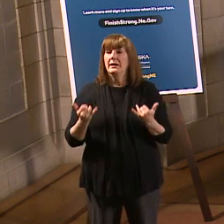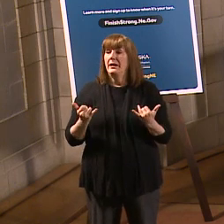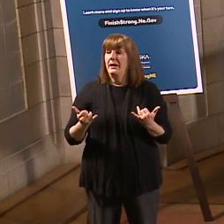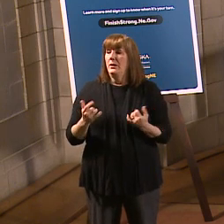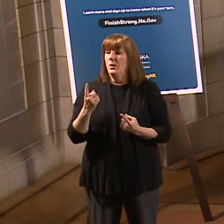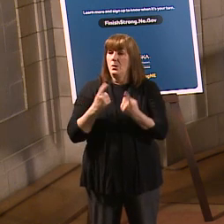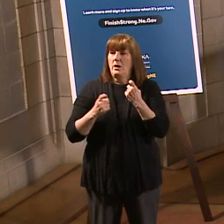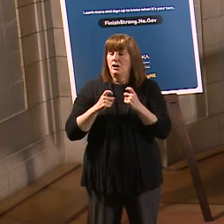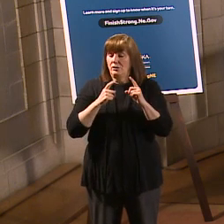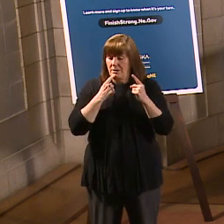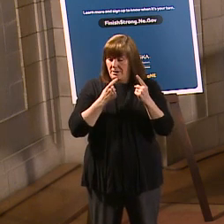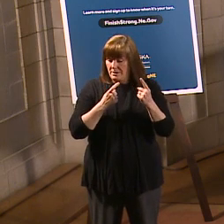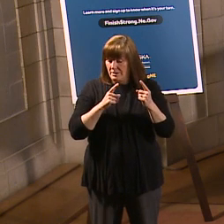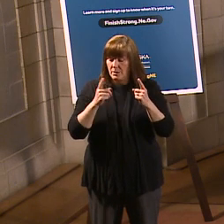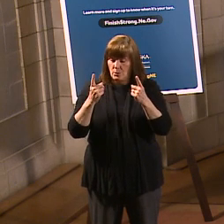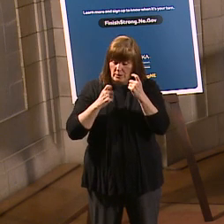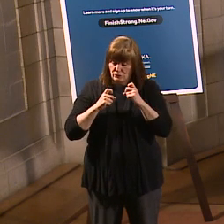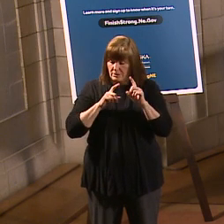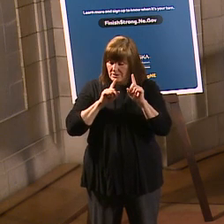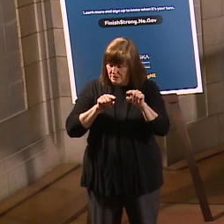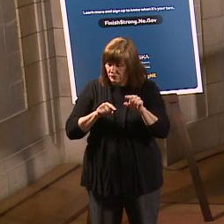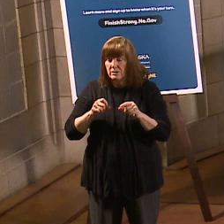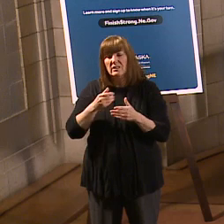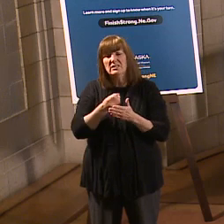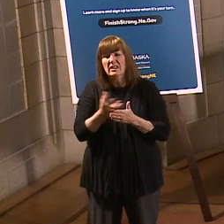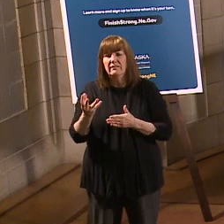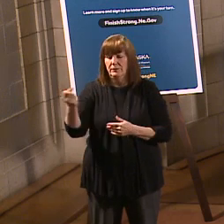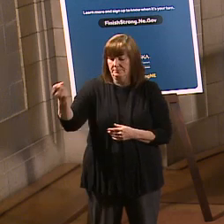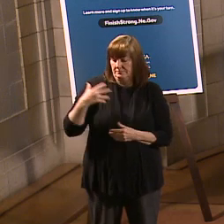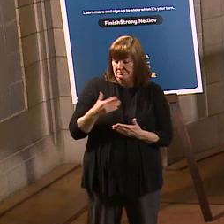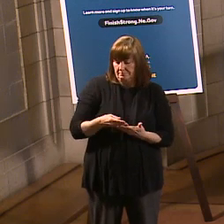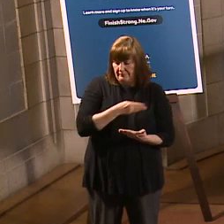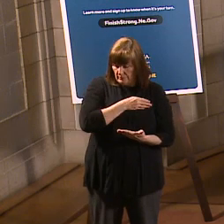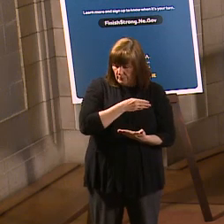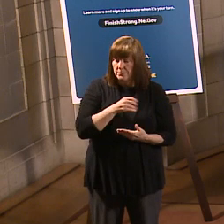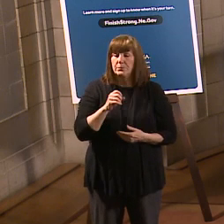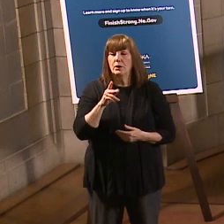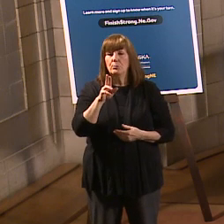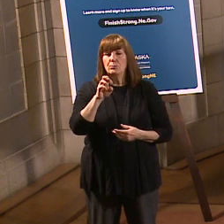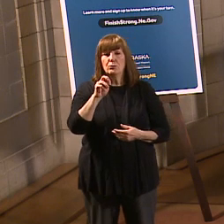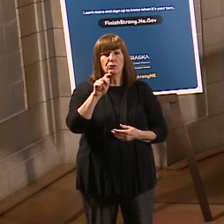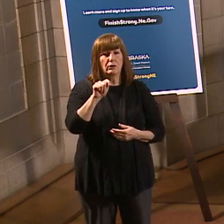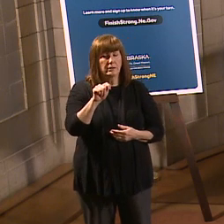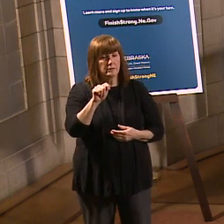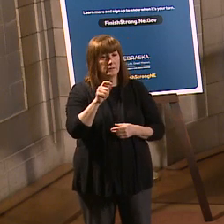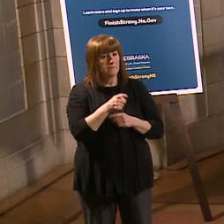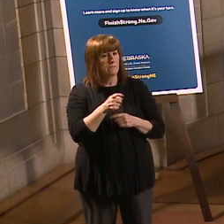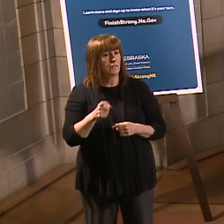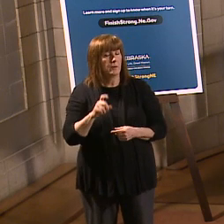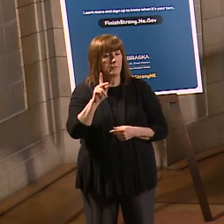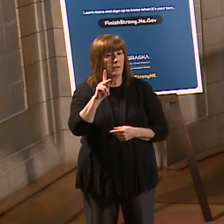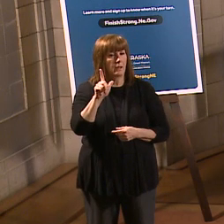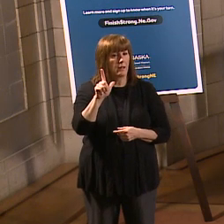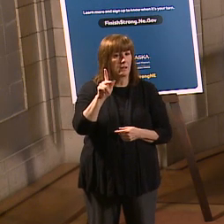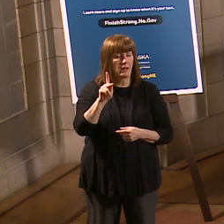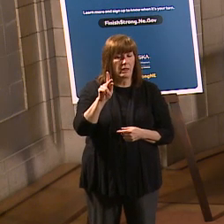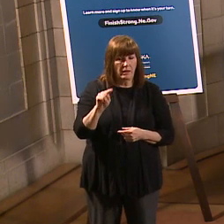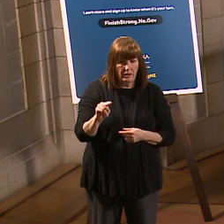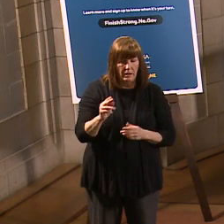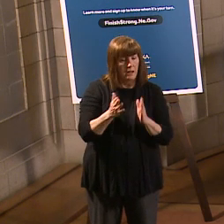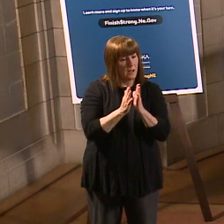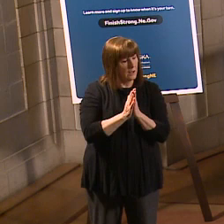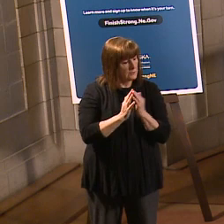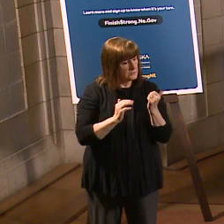get into questions and answers. And we've got several that were submitted ahead of time here. So Brent Bonfleur from KLKN